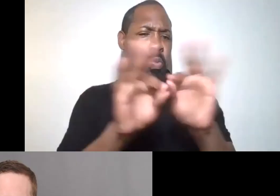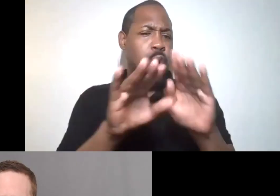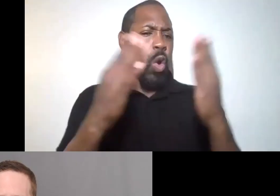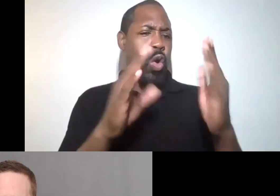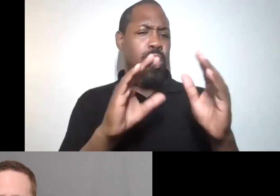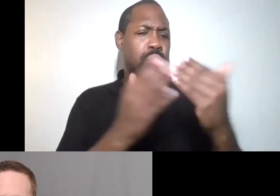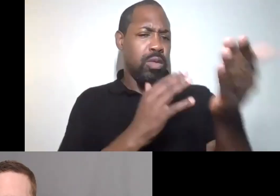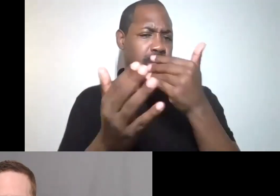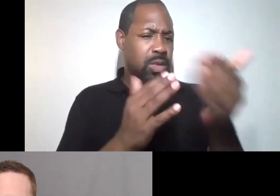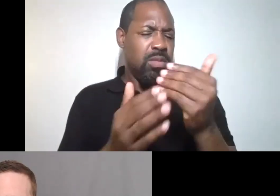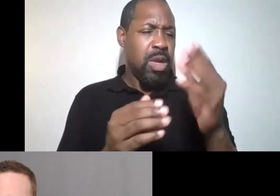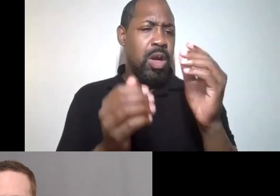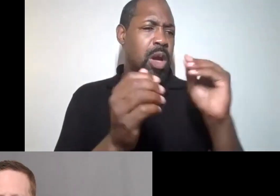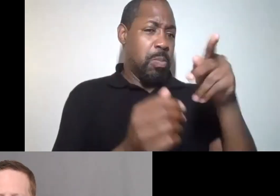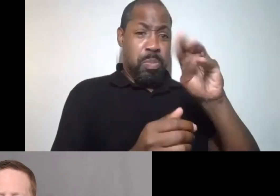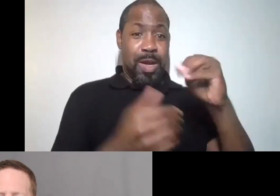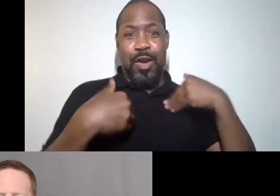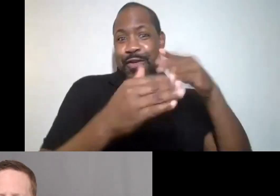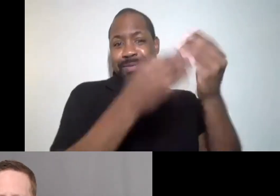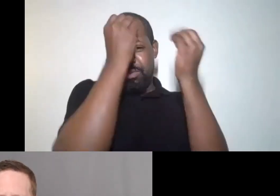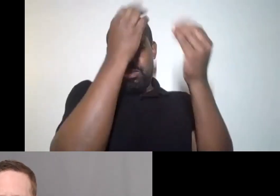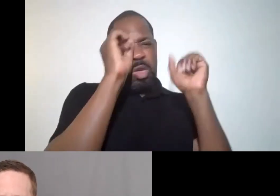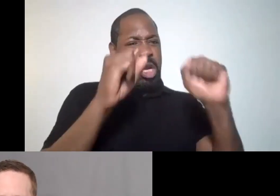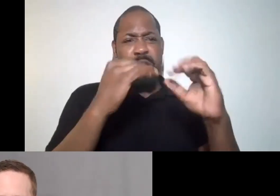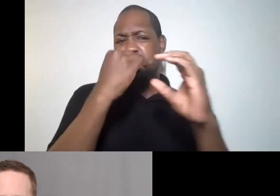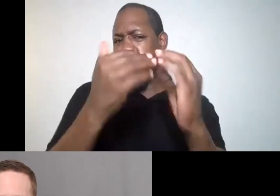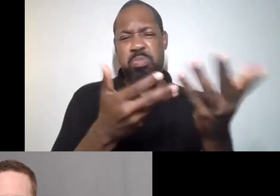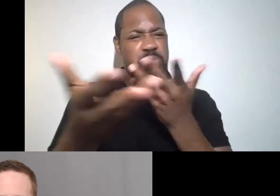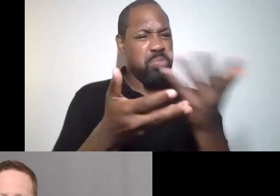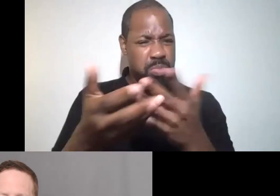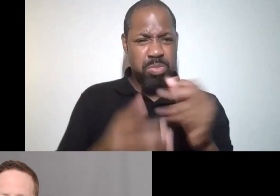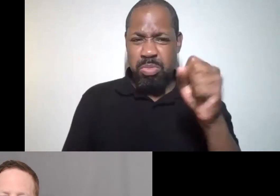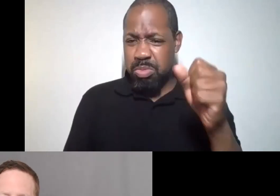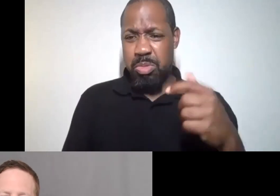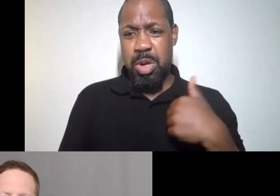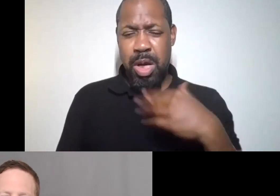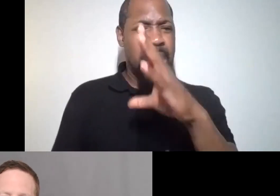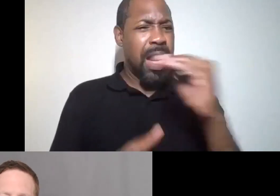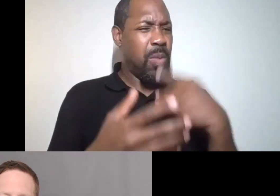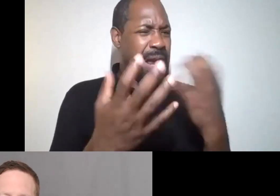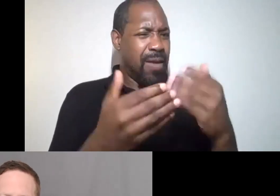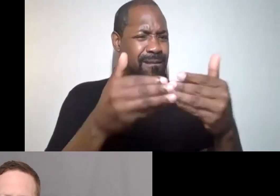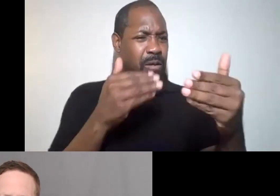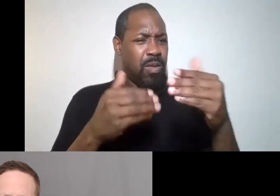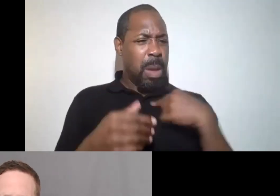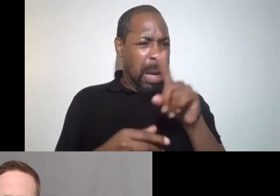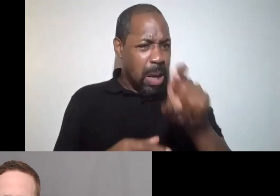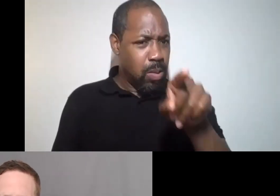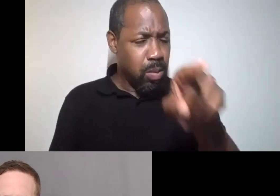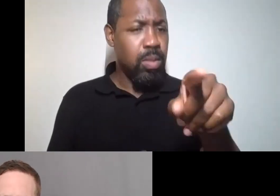Yes, so whatever information I get, I will share with everyone just for the sake of transparency, and Pam, I will also email as well. I